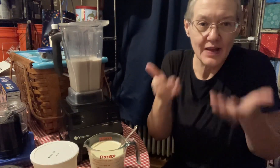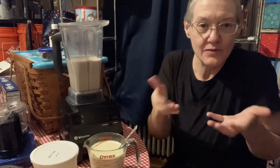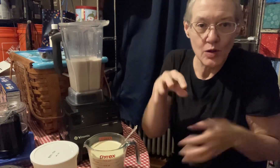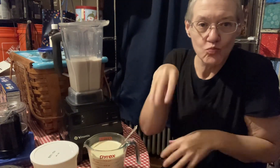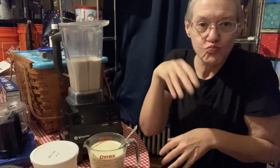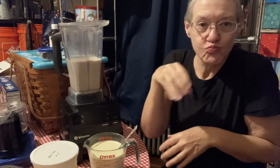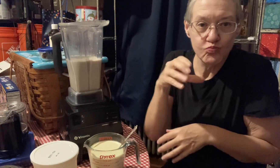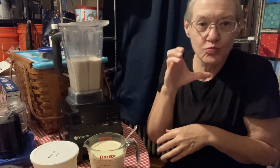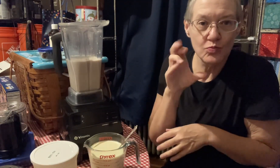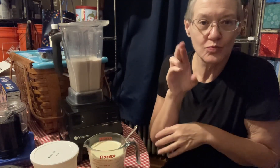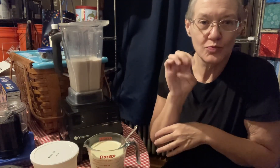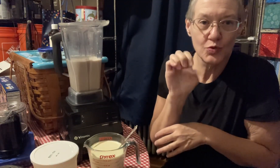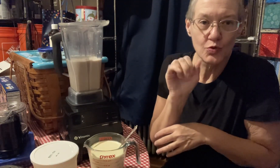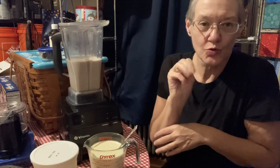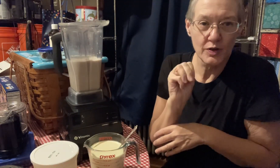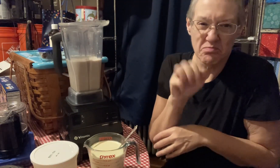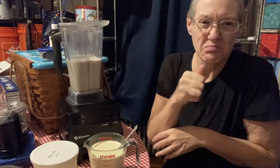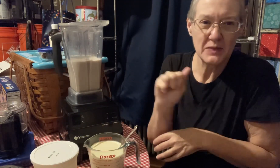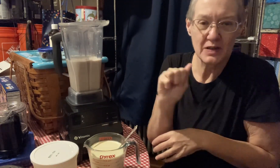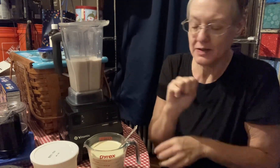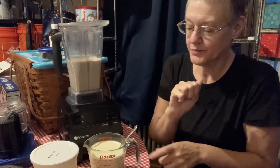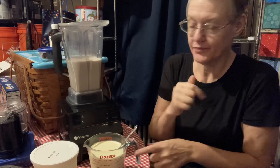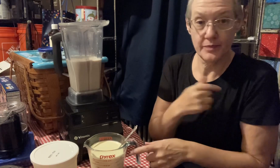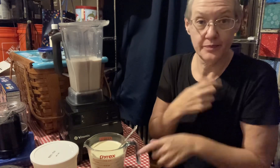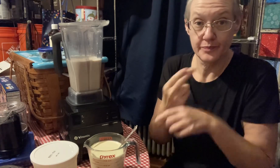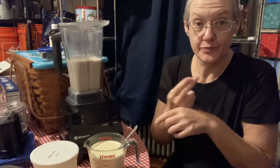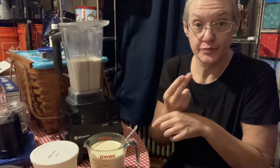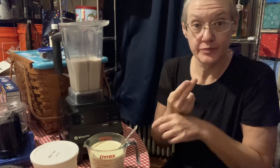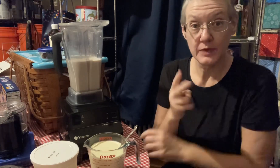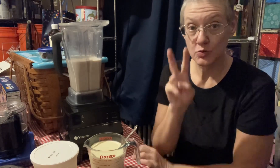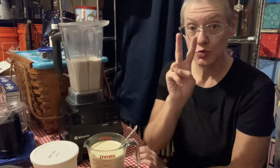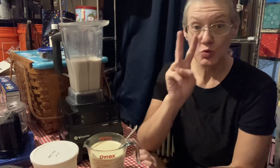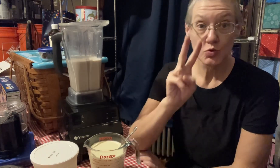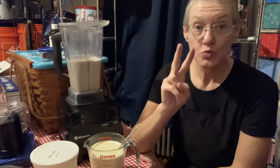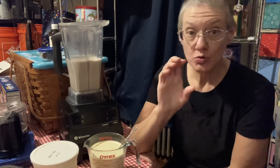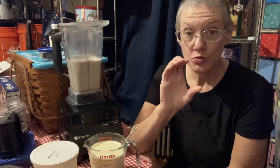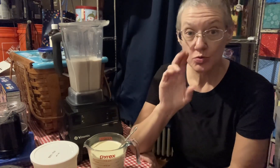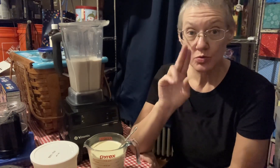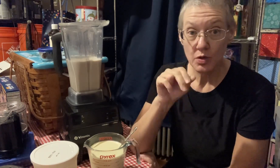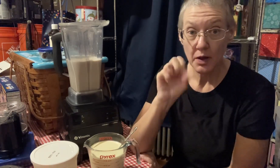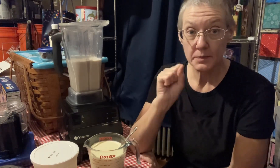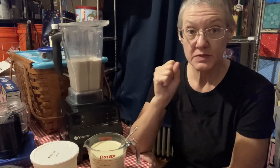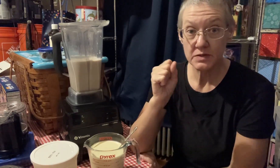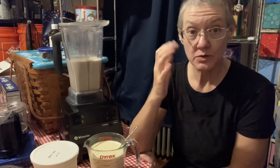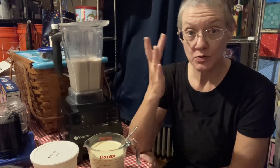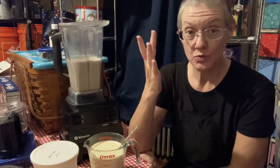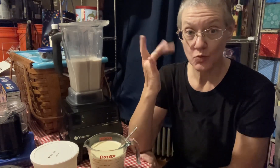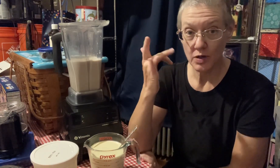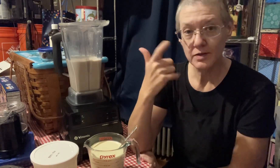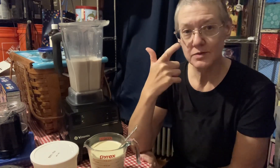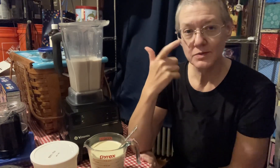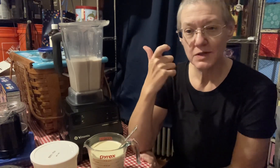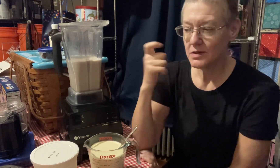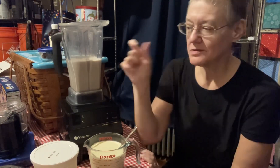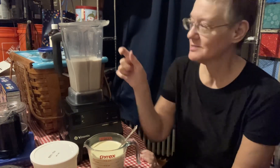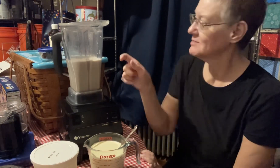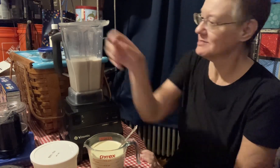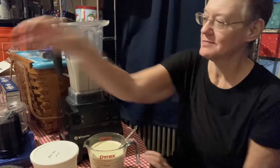Next, we're going to use any heavy whipping cream. I'm going to use 2 cups. Because the